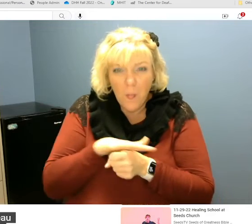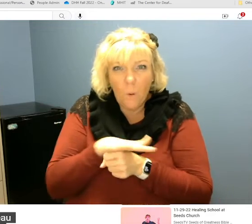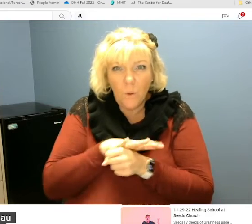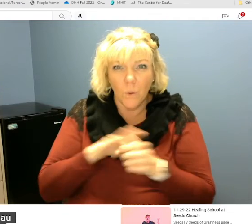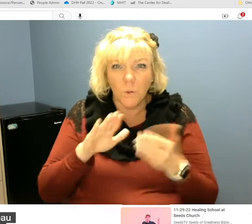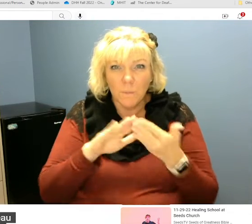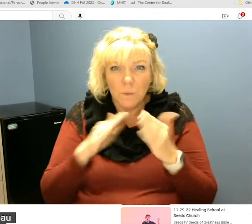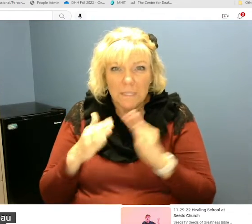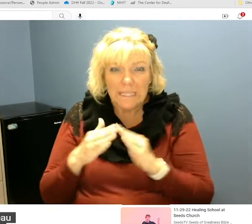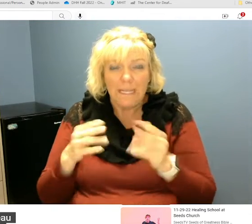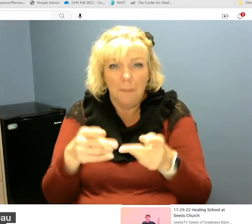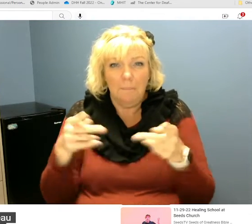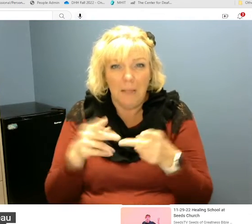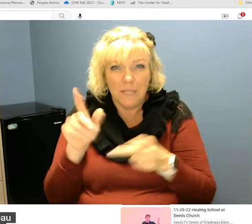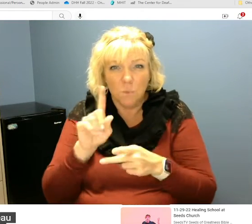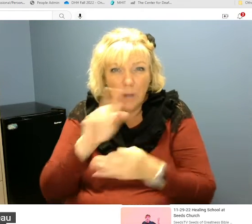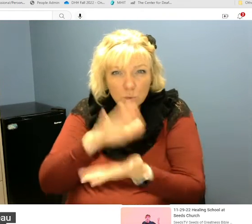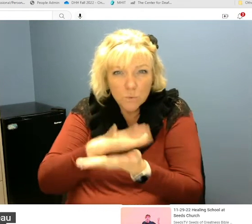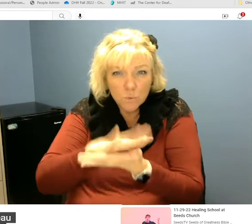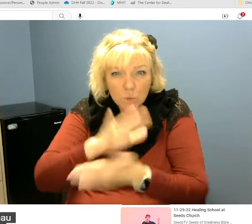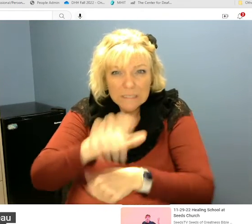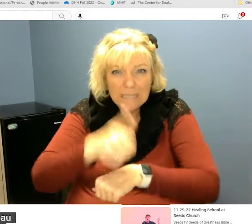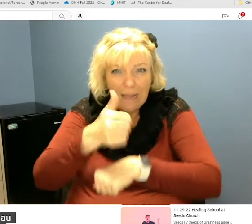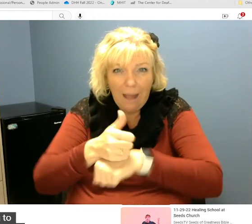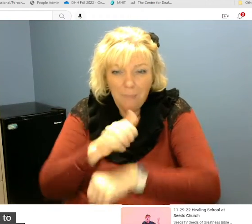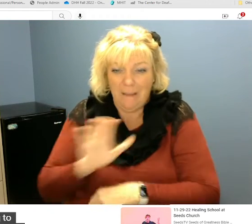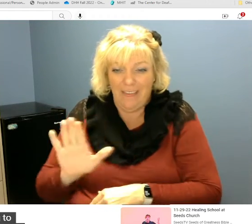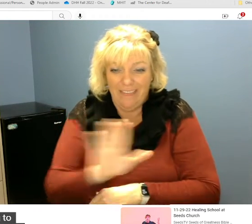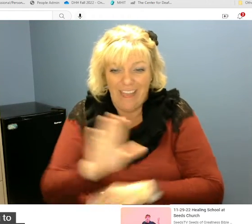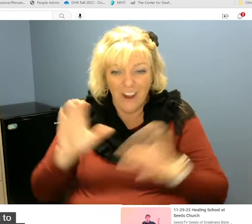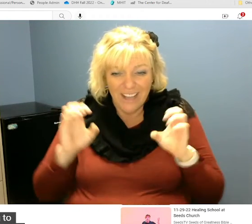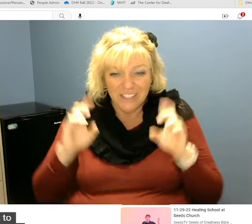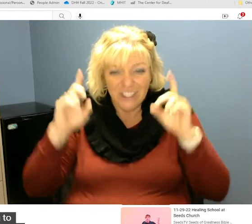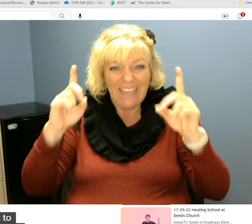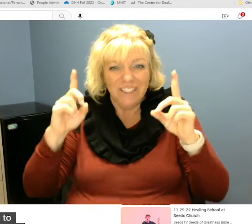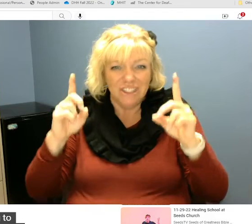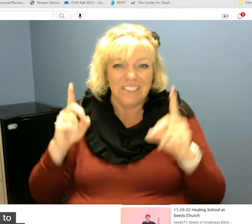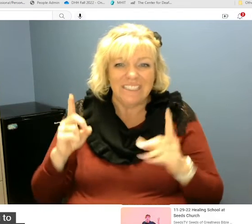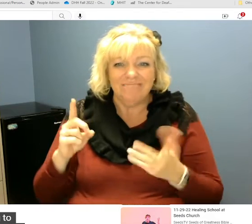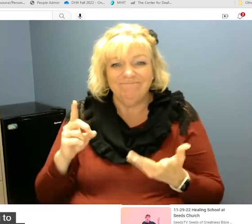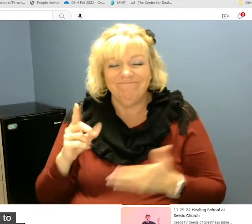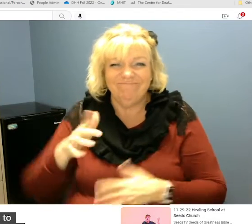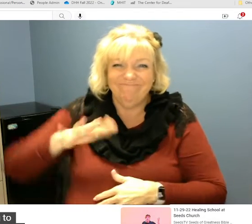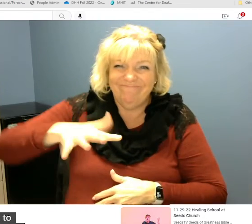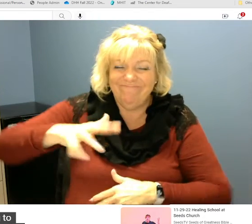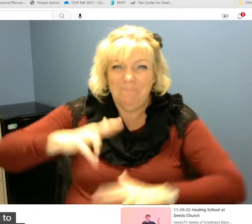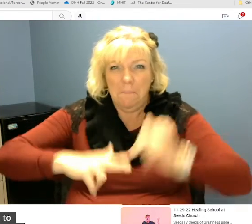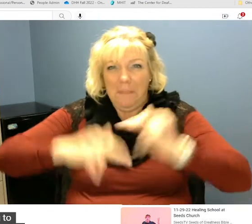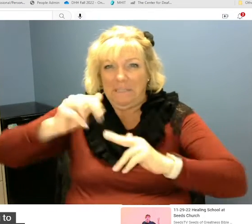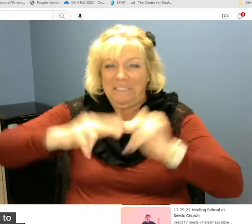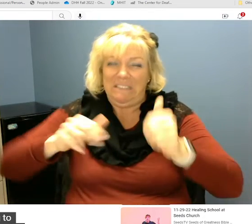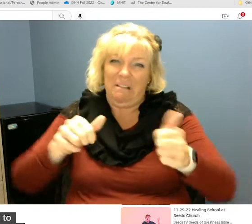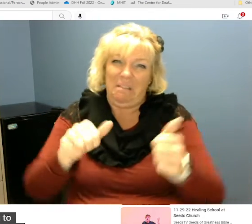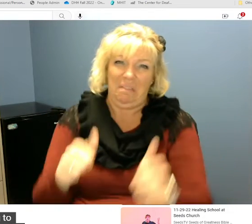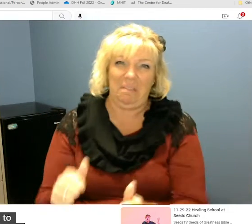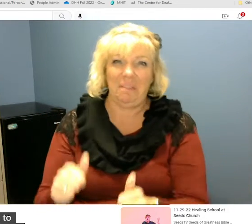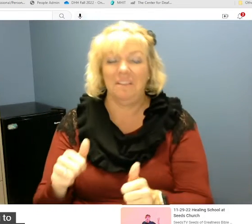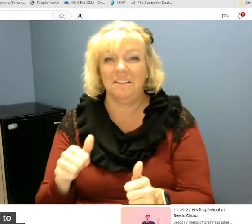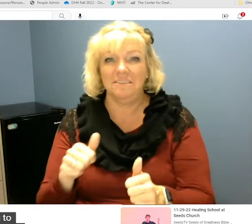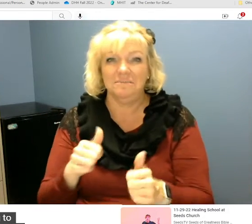the Freedmen Bureau's schools. Again, they're going to be in poor facilities and they're not going to have access